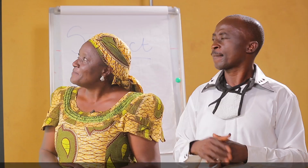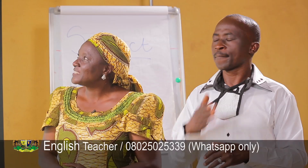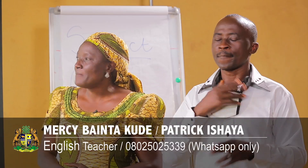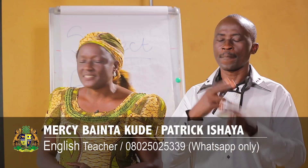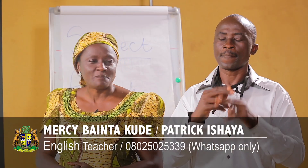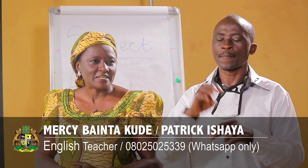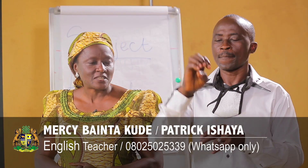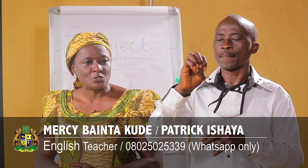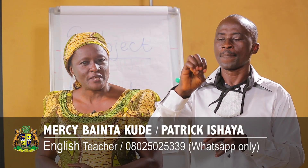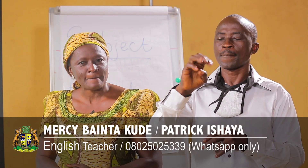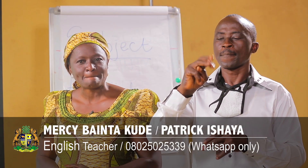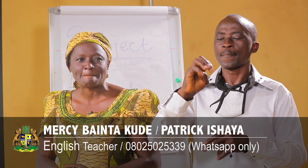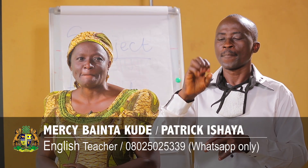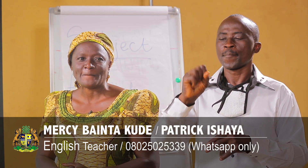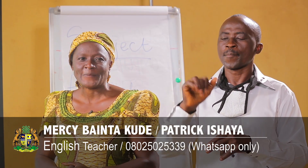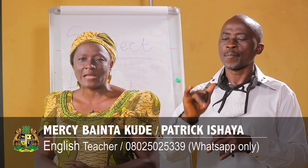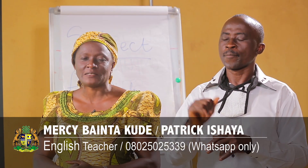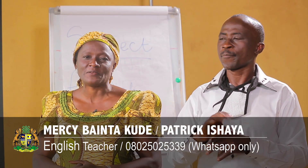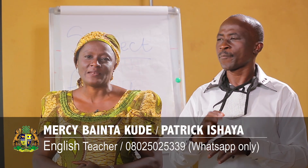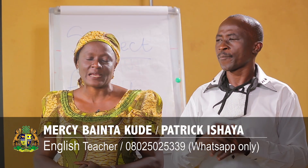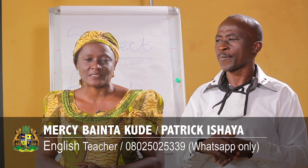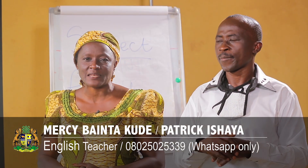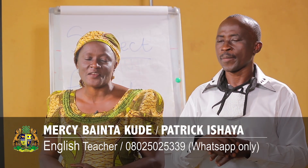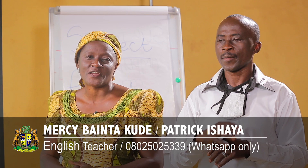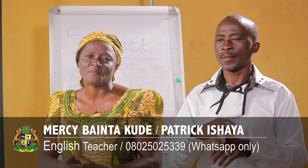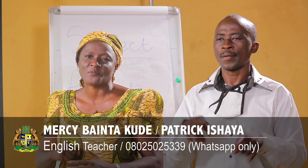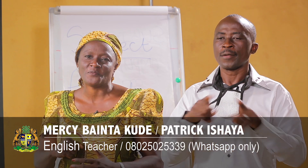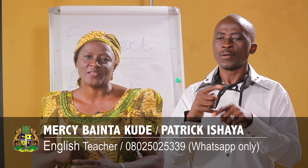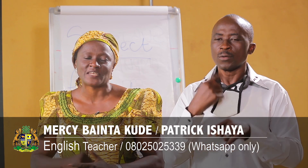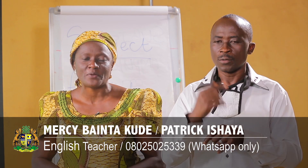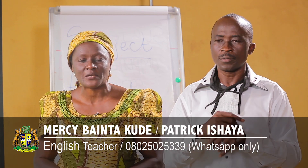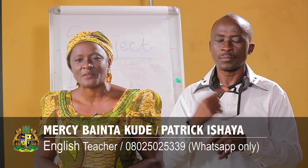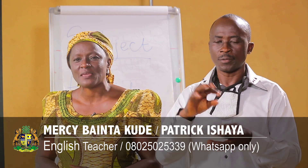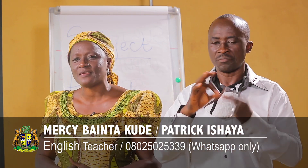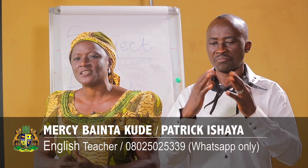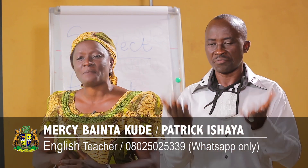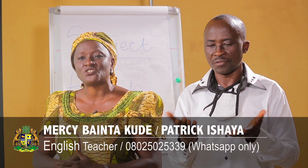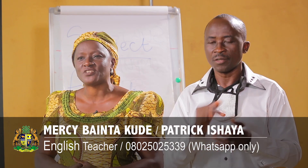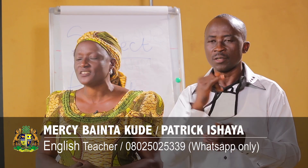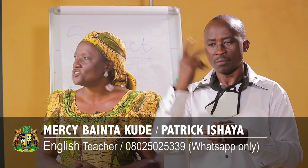My name is Mercy Baintakude, and like I said earlier, the interpreter with